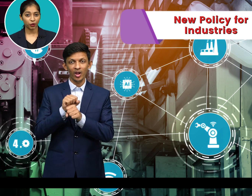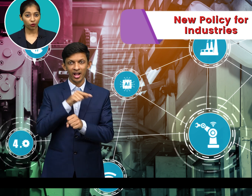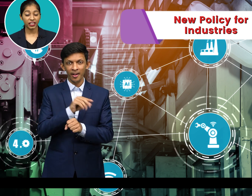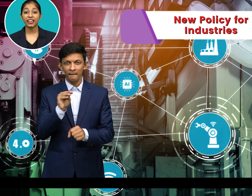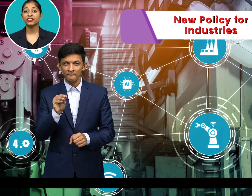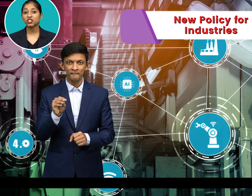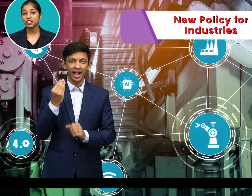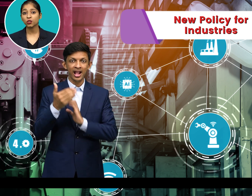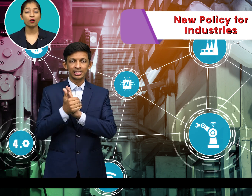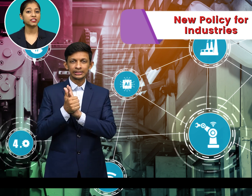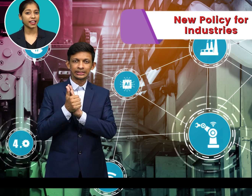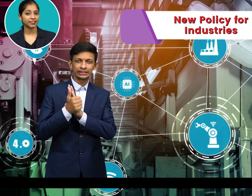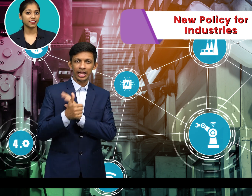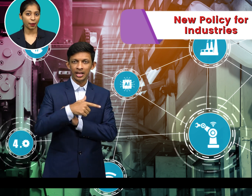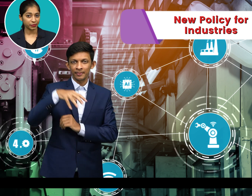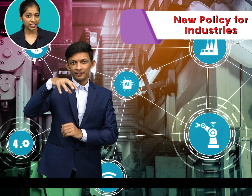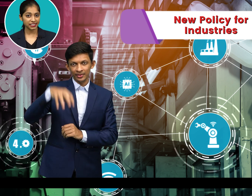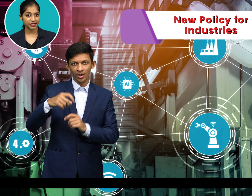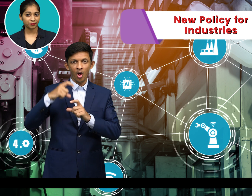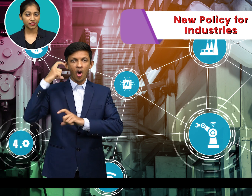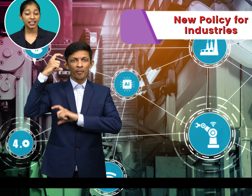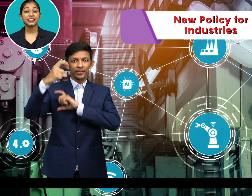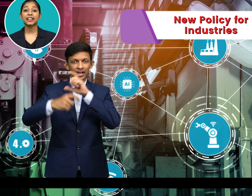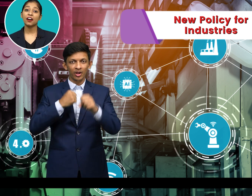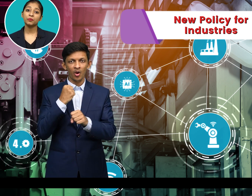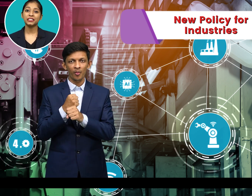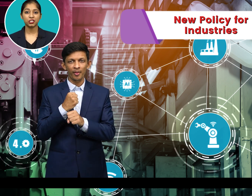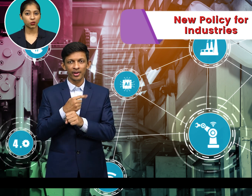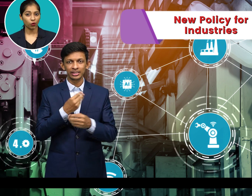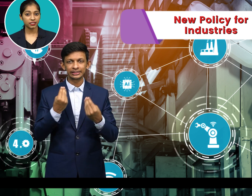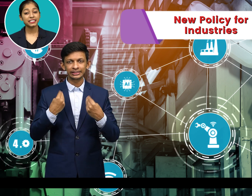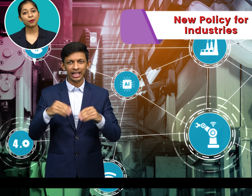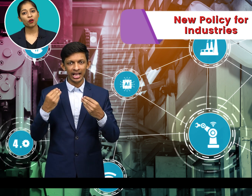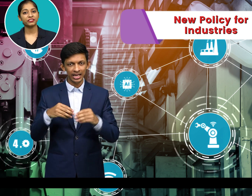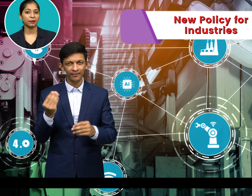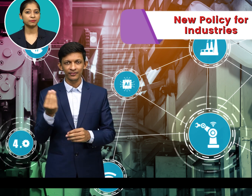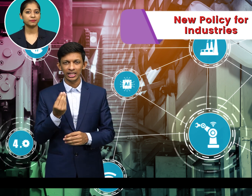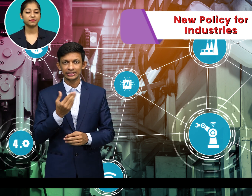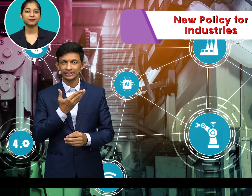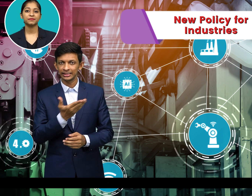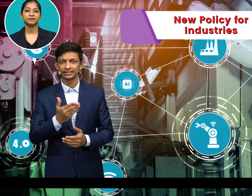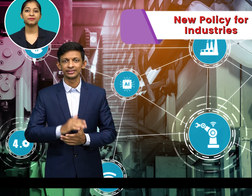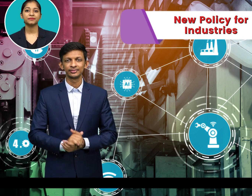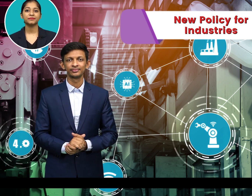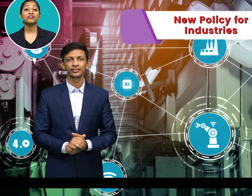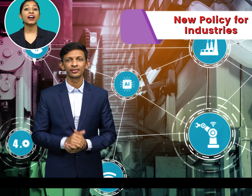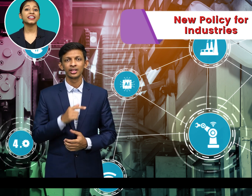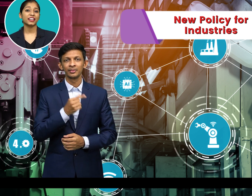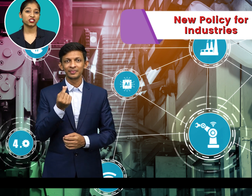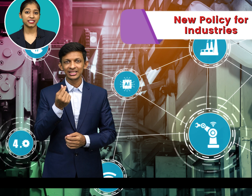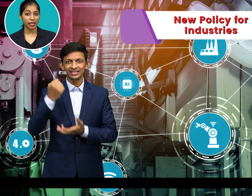to improve the efficiency of sector companies. The government sold some of them.